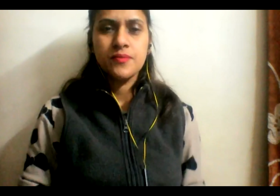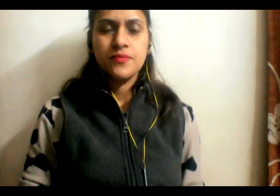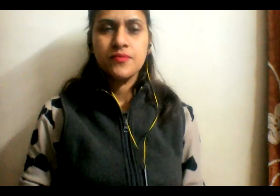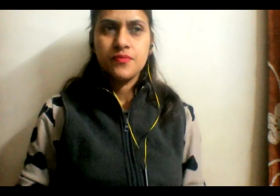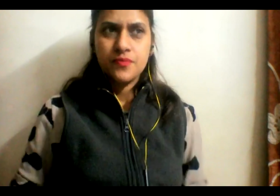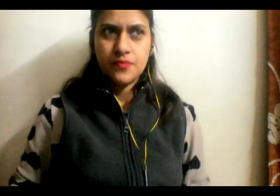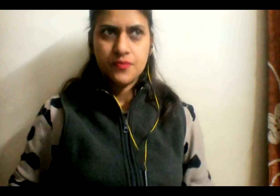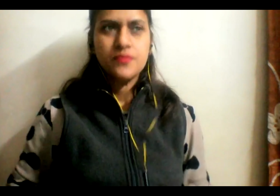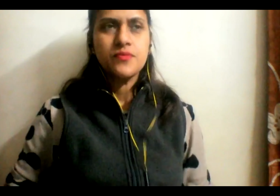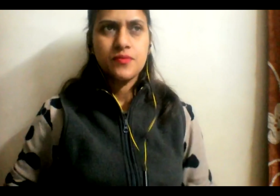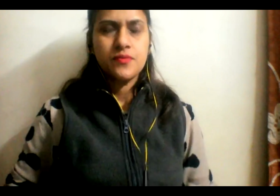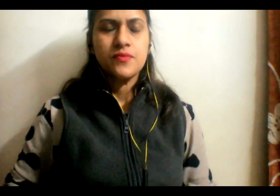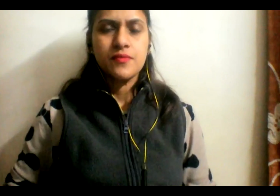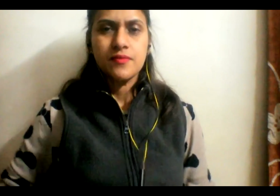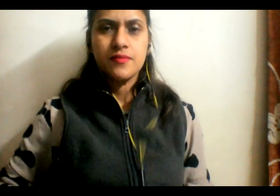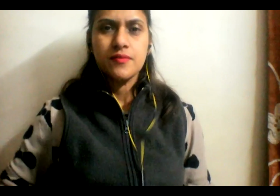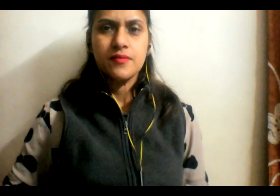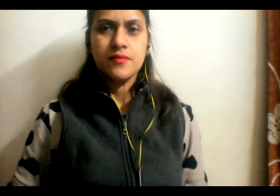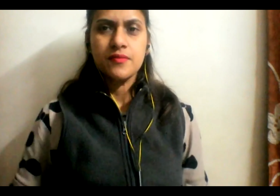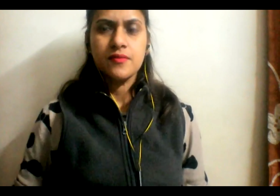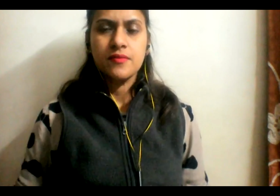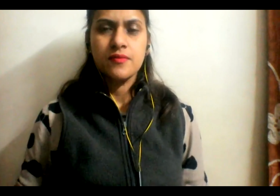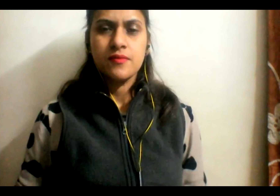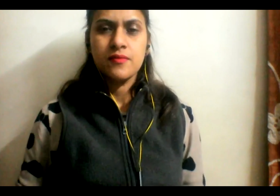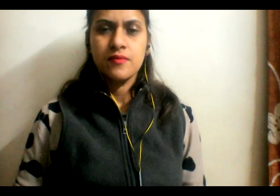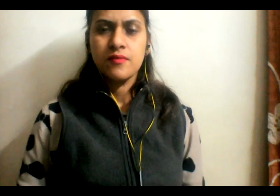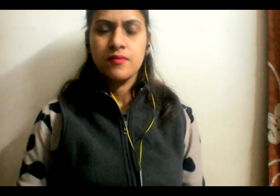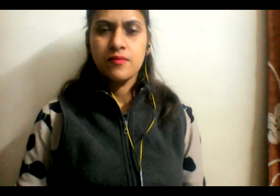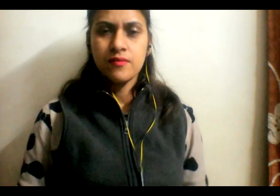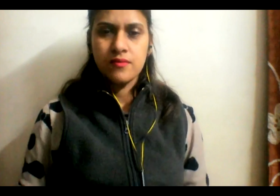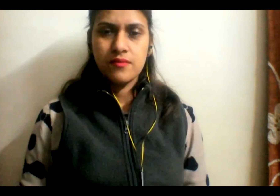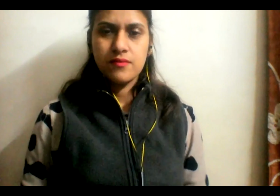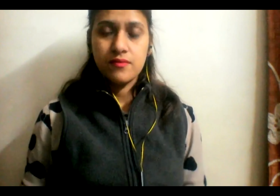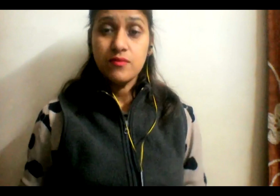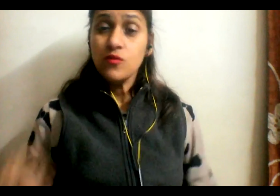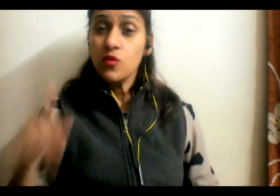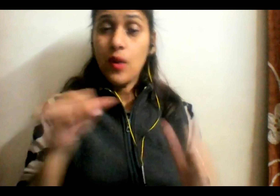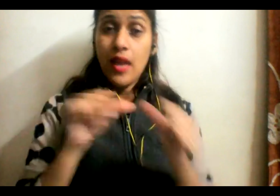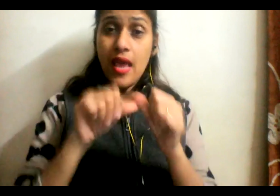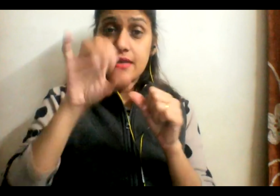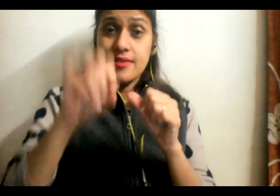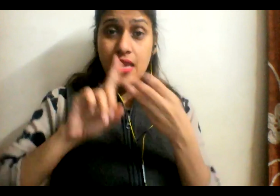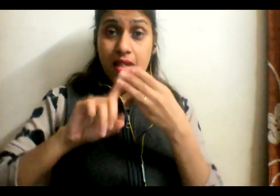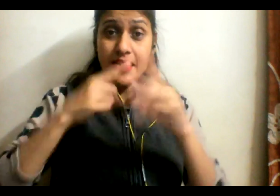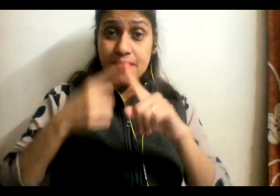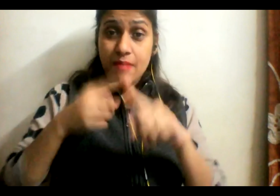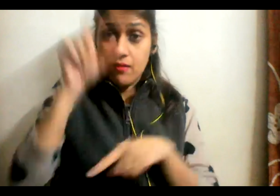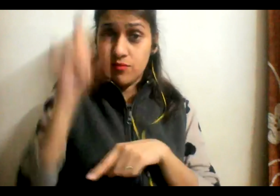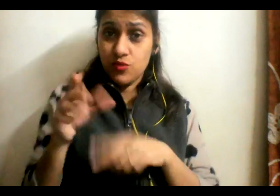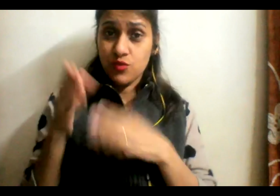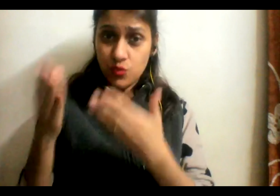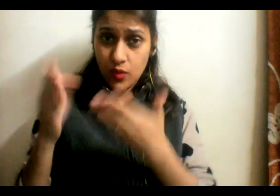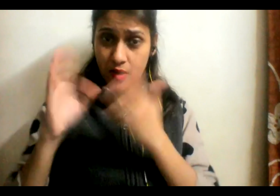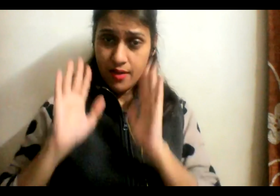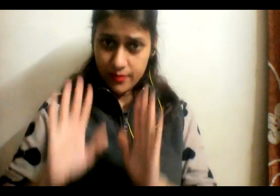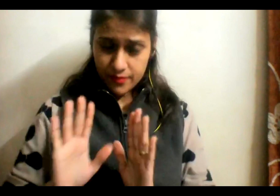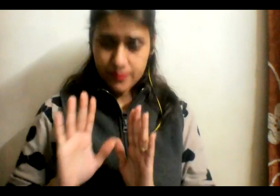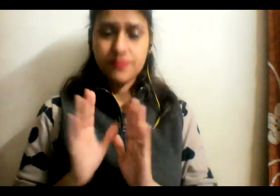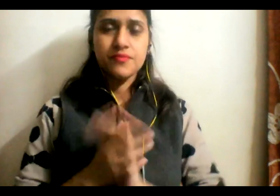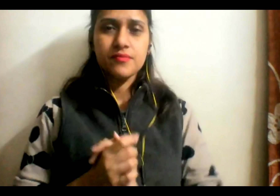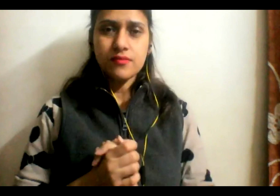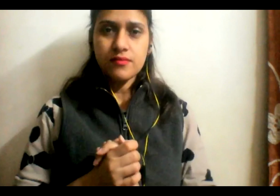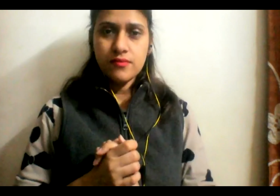stated that you are a kind of a accessibility expert. So, sir, there